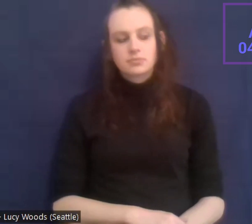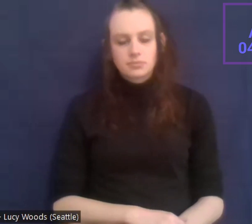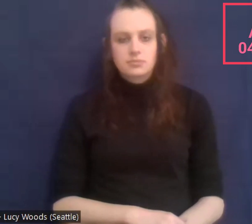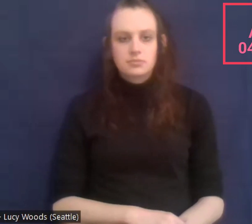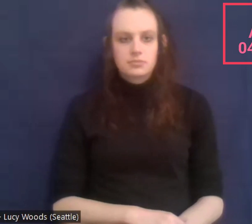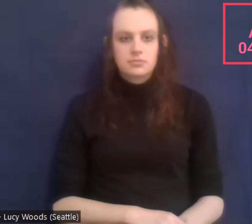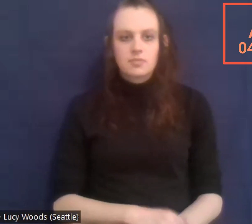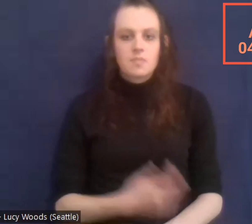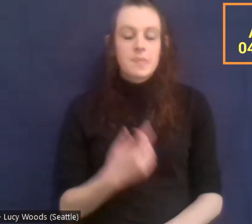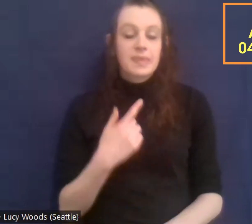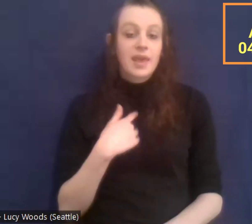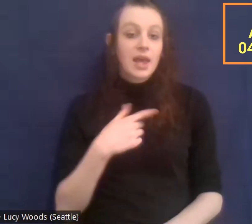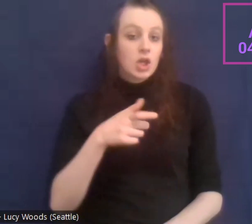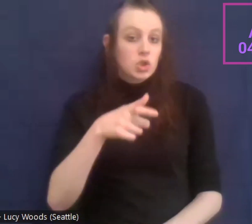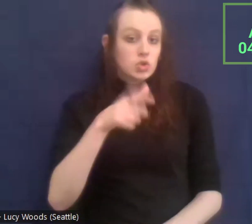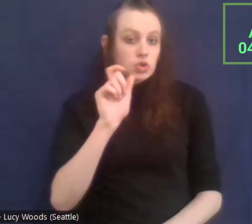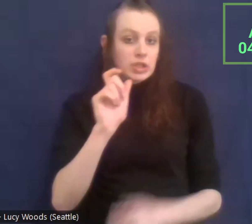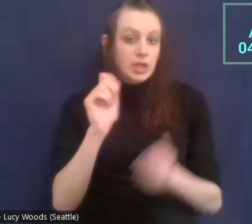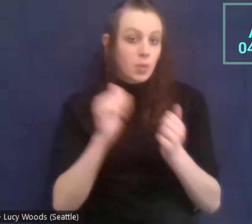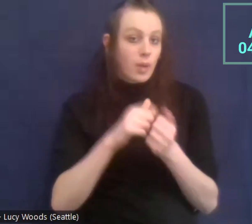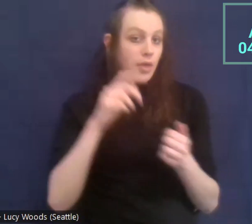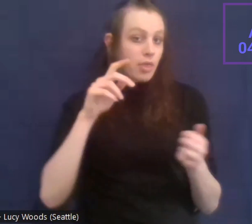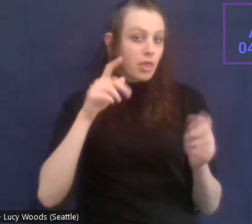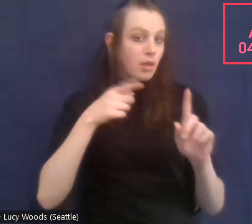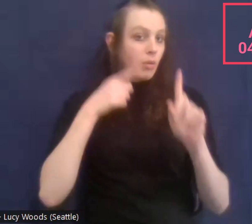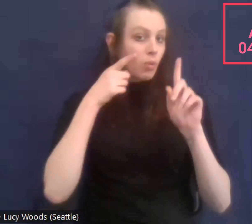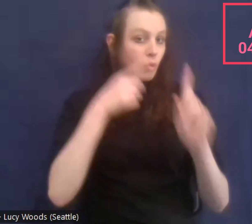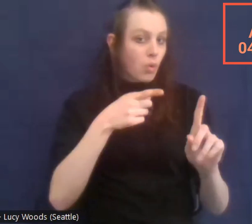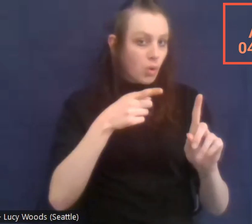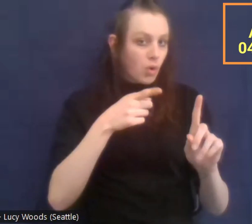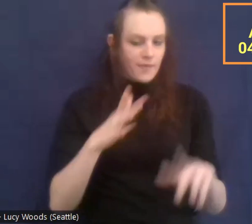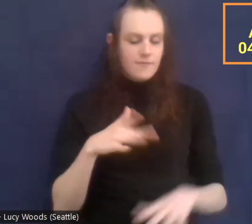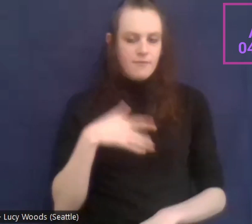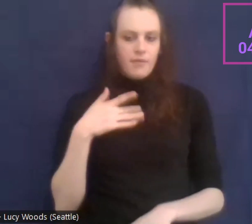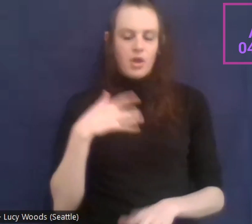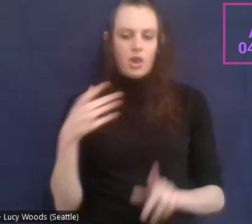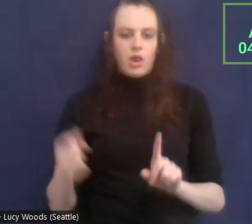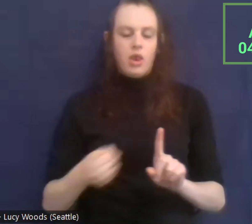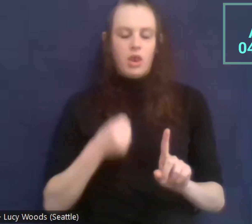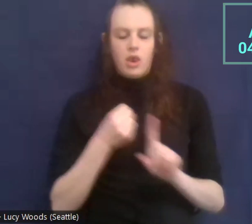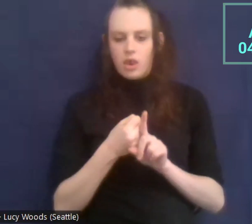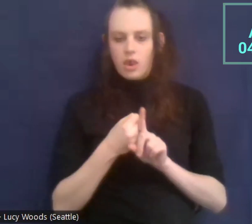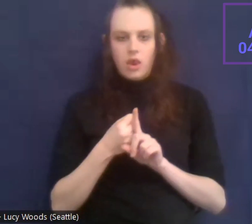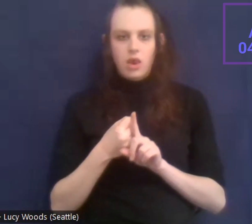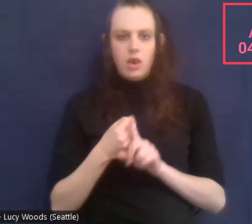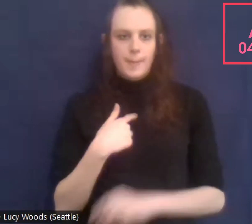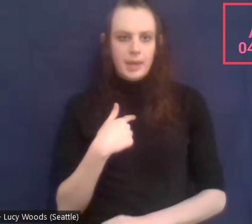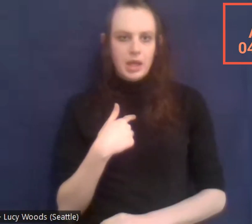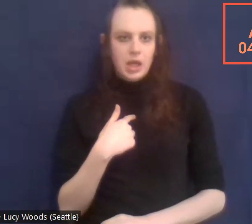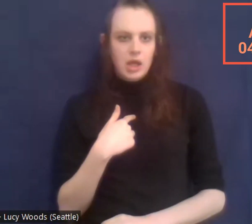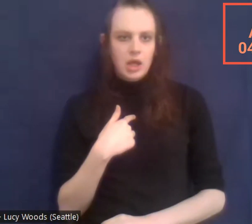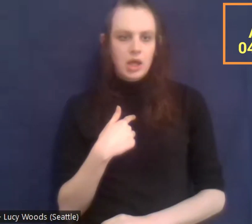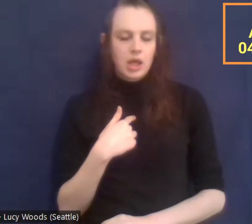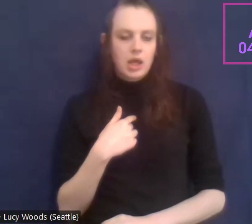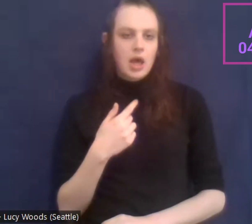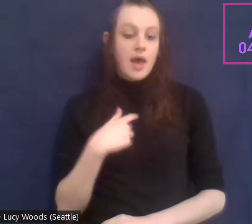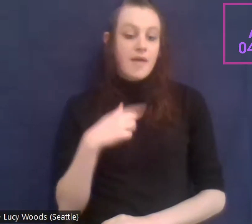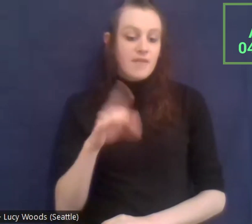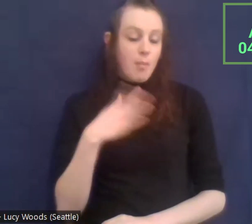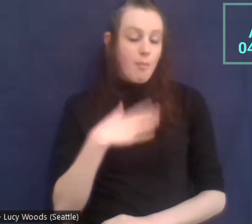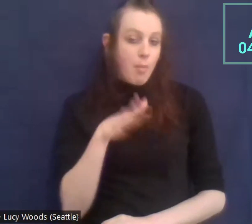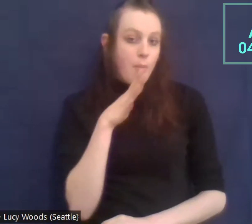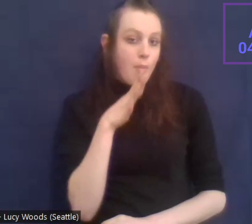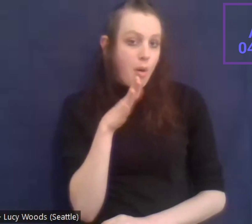I would drink with intention to like feel the effects of alcohol when I was like 12 or 13. I found some of my mom's wine